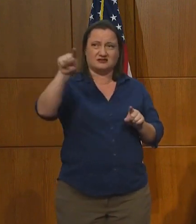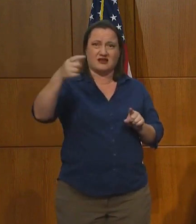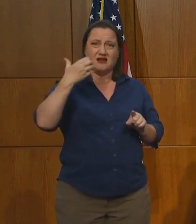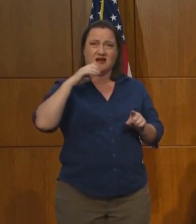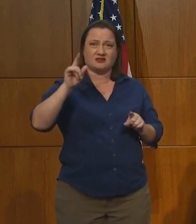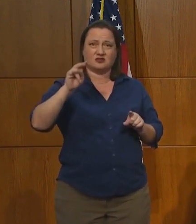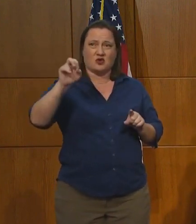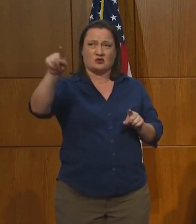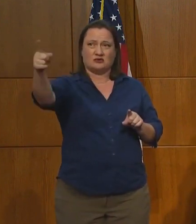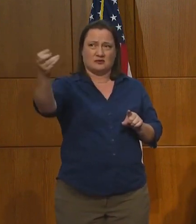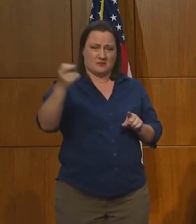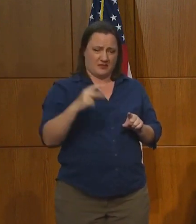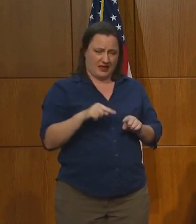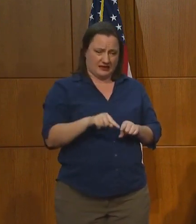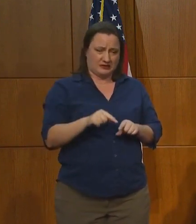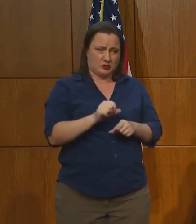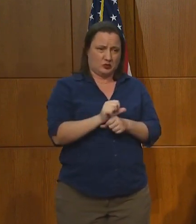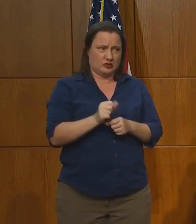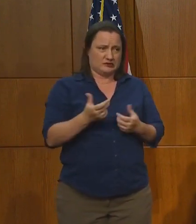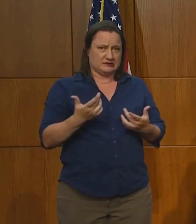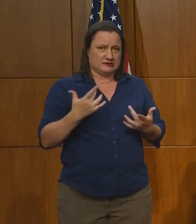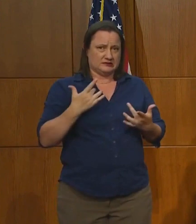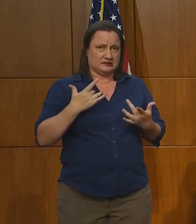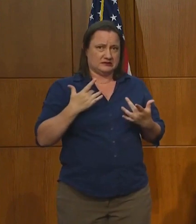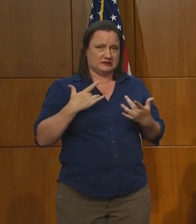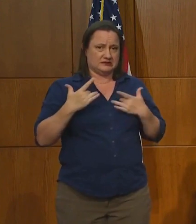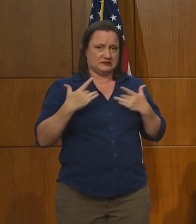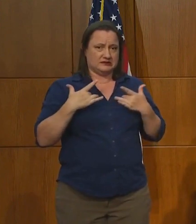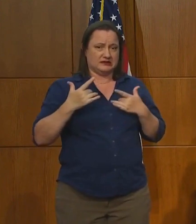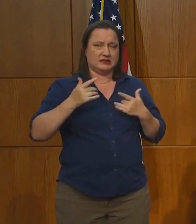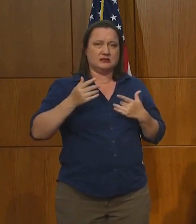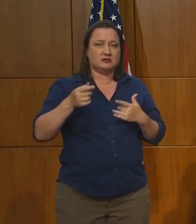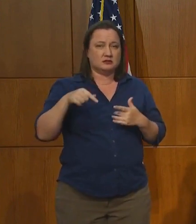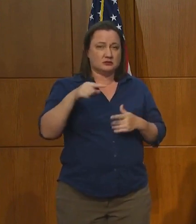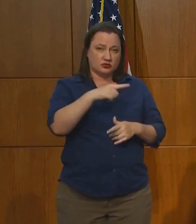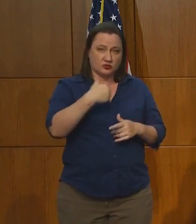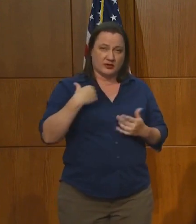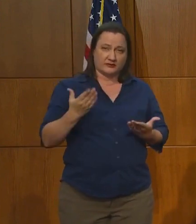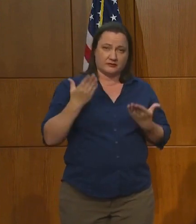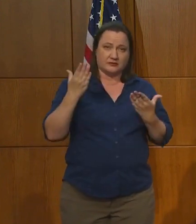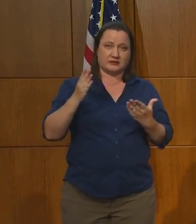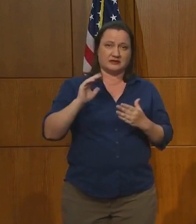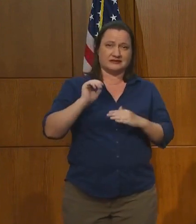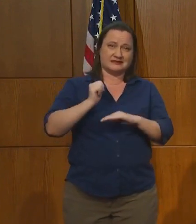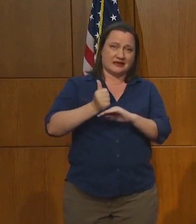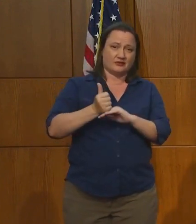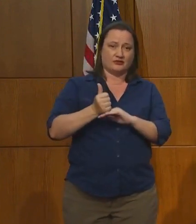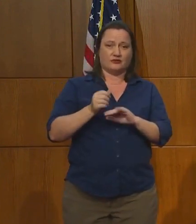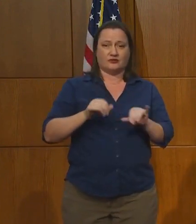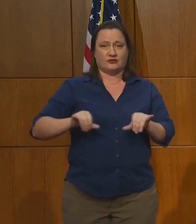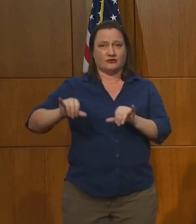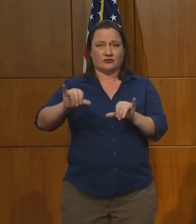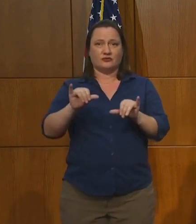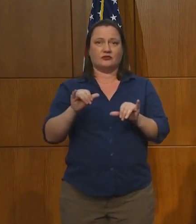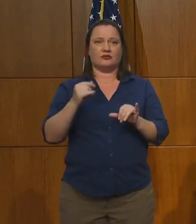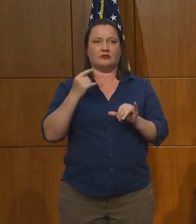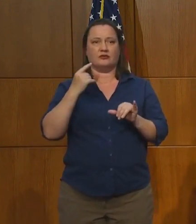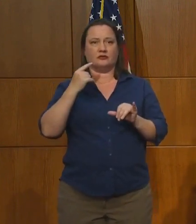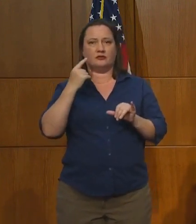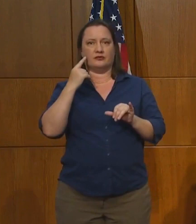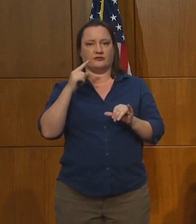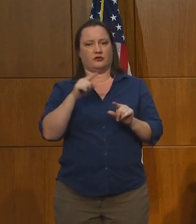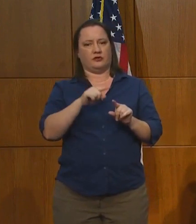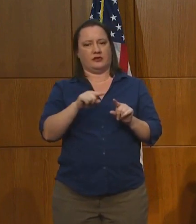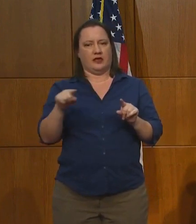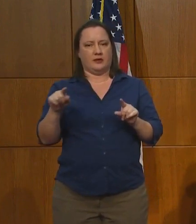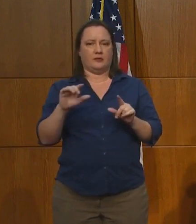a standard for how they should handle that in terms of maybe getting these employees tested or having them automatically set